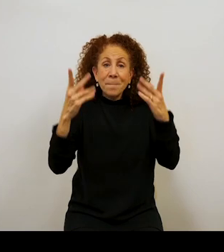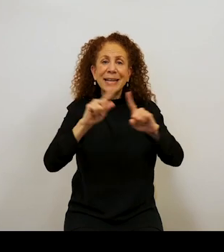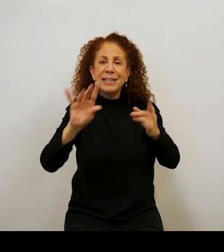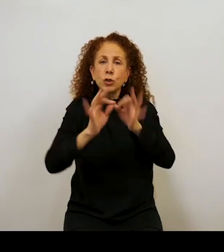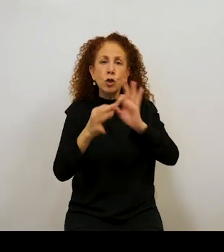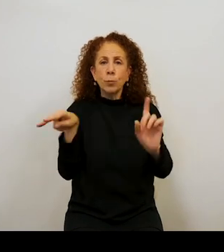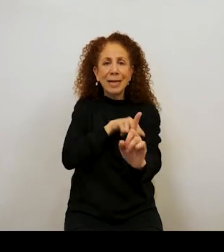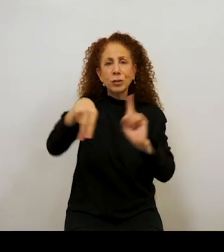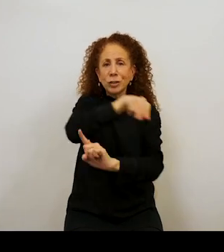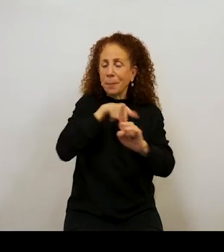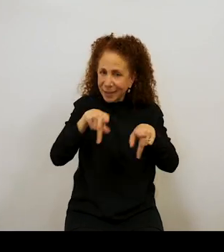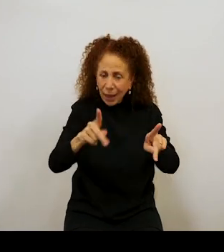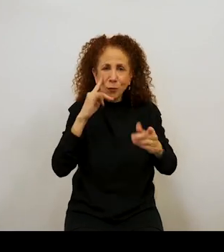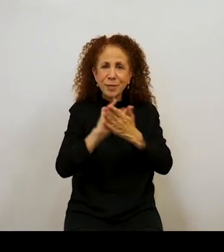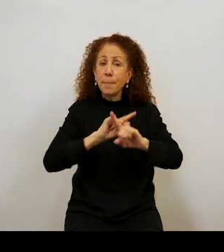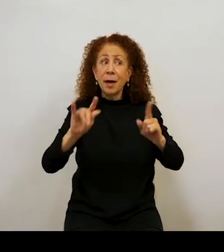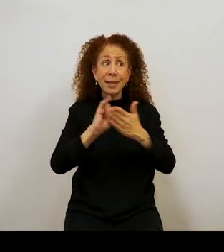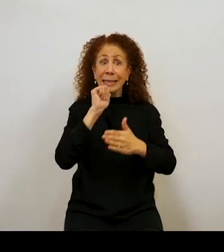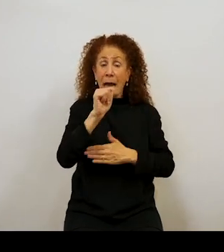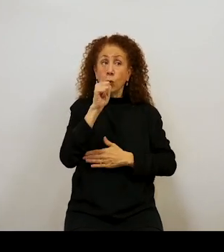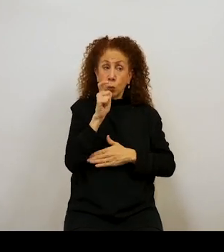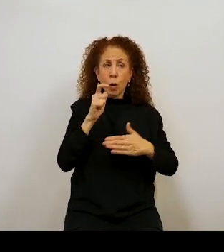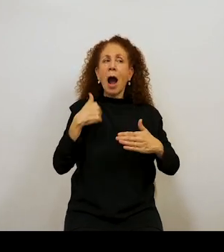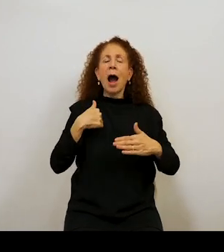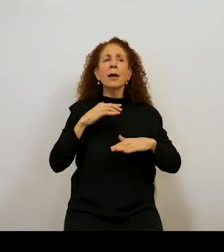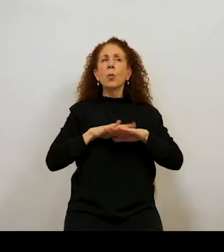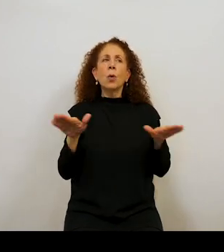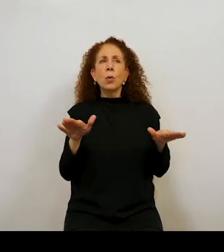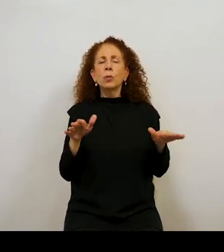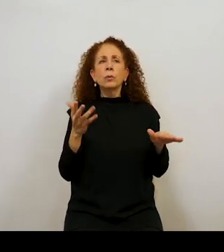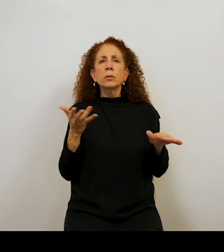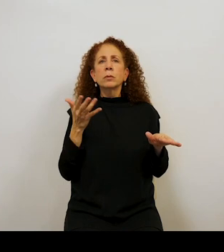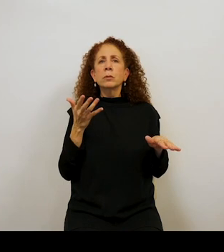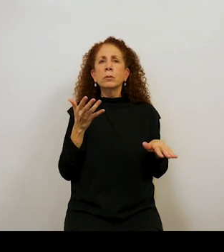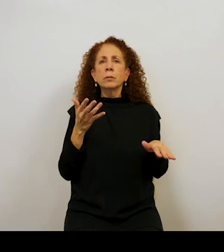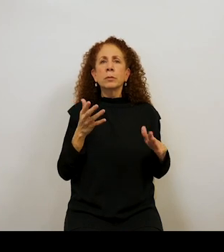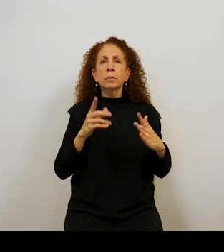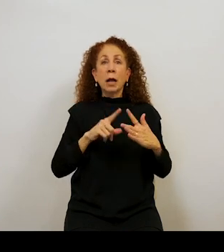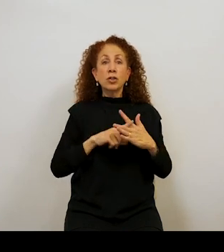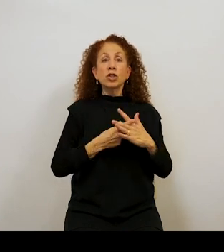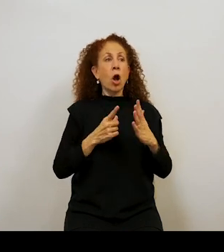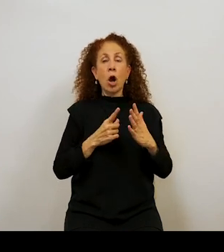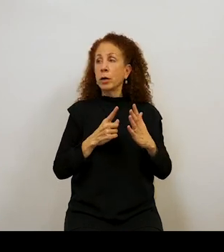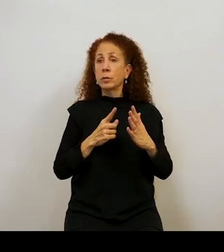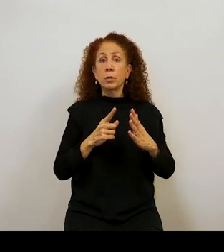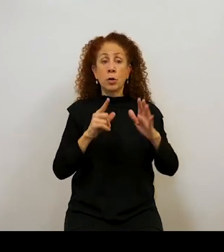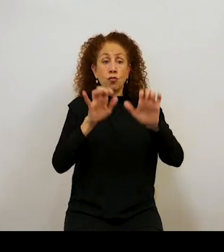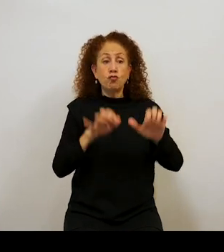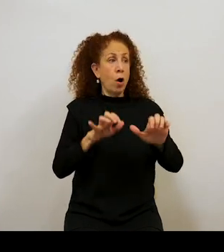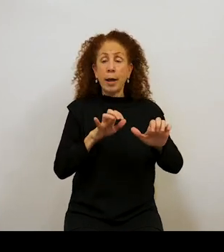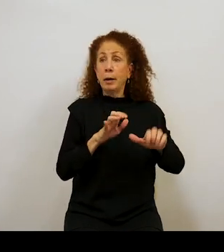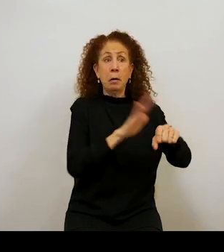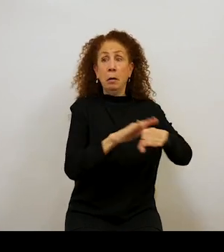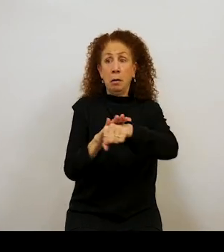interpretation. But that's not who, that I'm not going to sort of start putting in signposts in a novel to